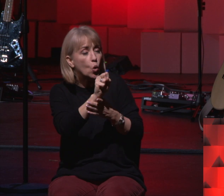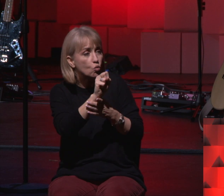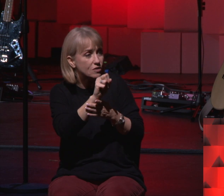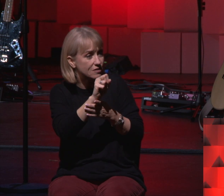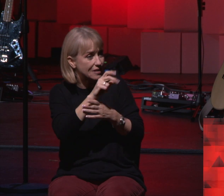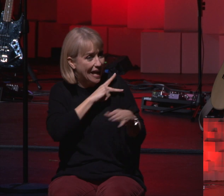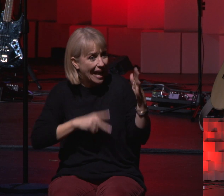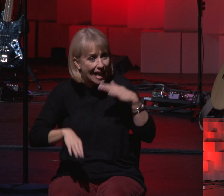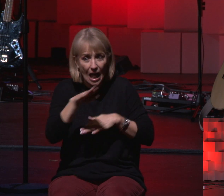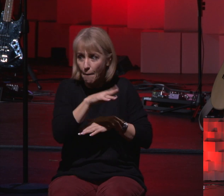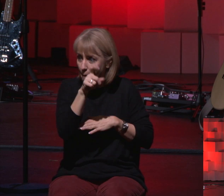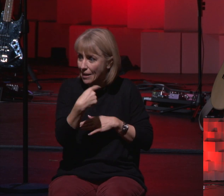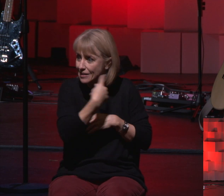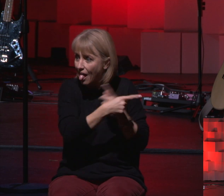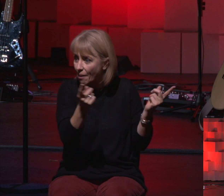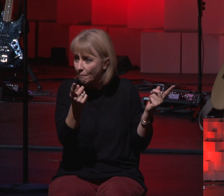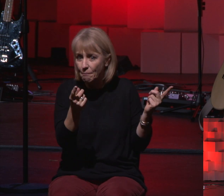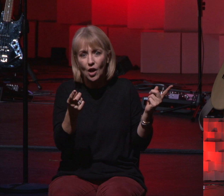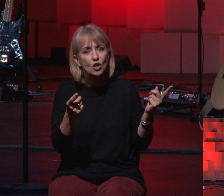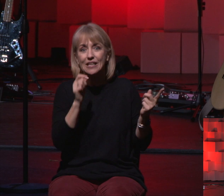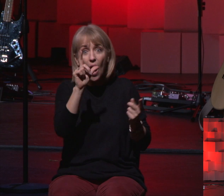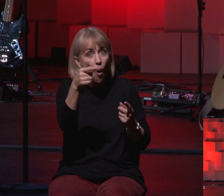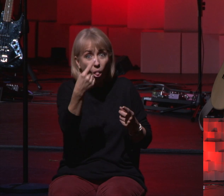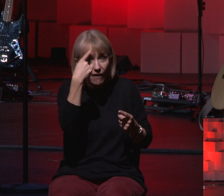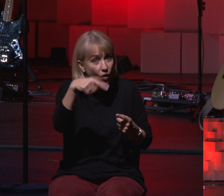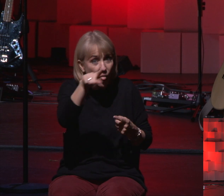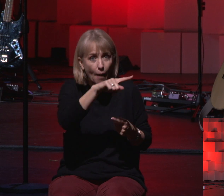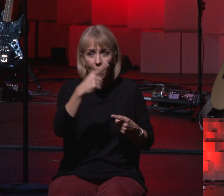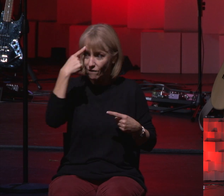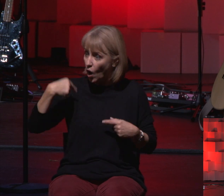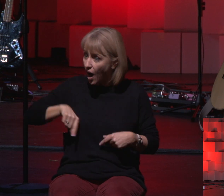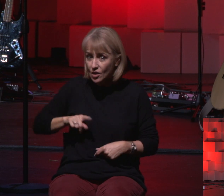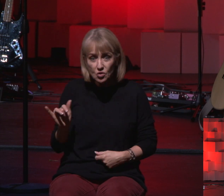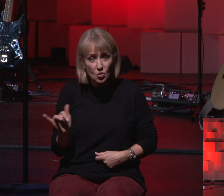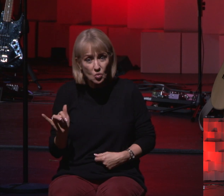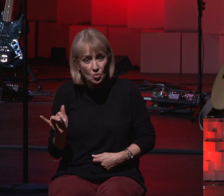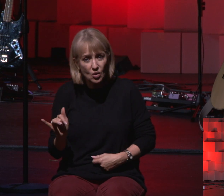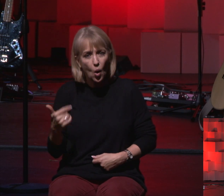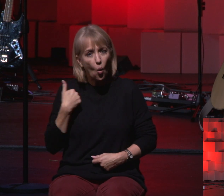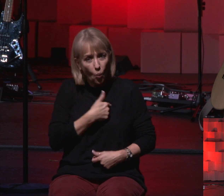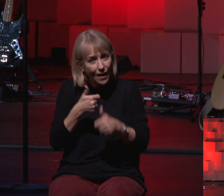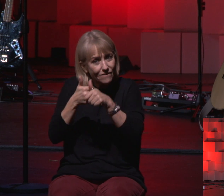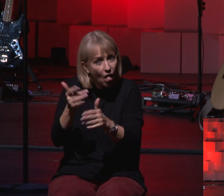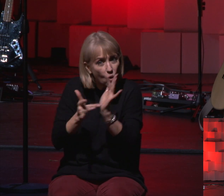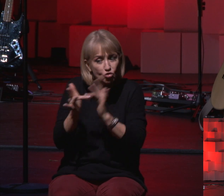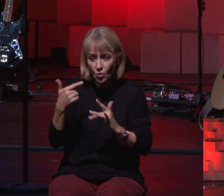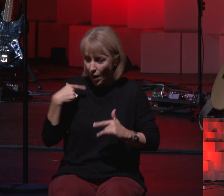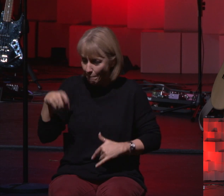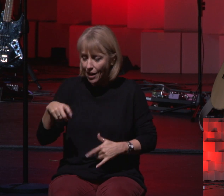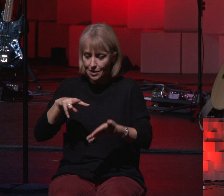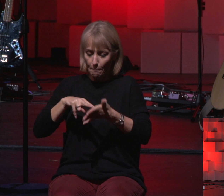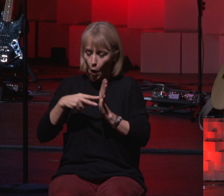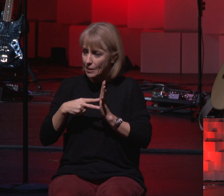something that's not just for them, but it's for us as well. As followers of Jesus, we're to be intentional. We're to go out